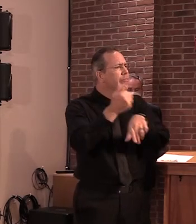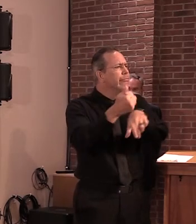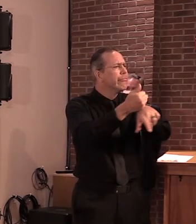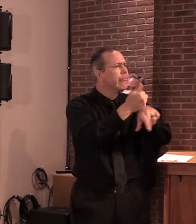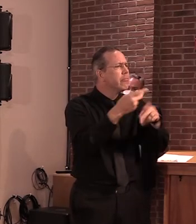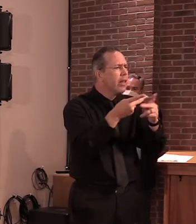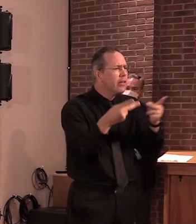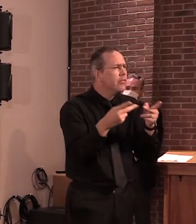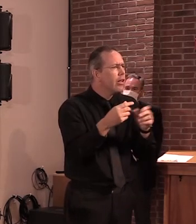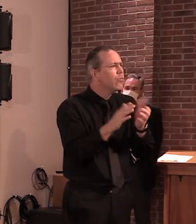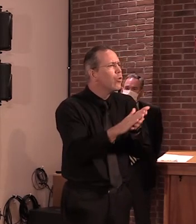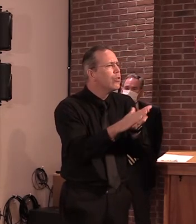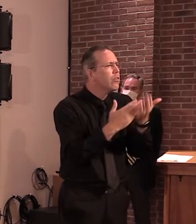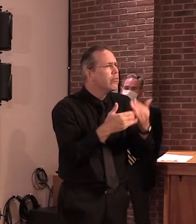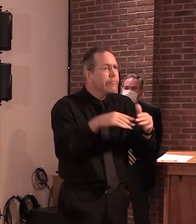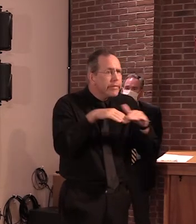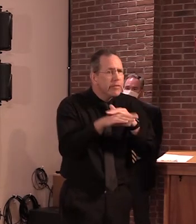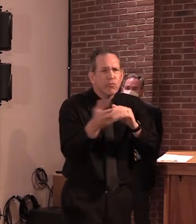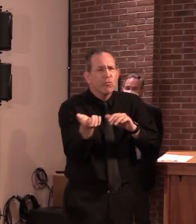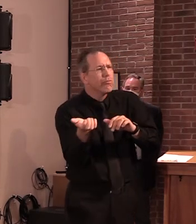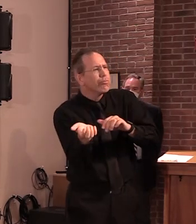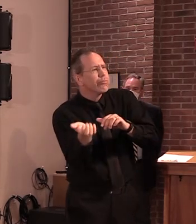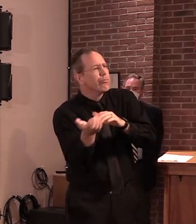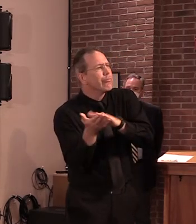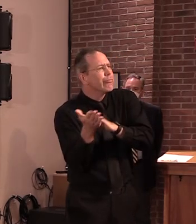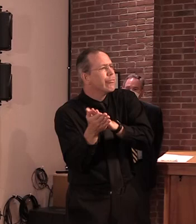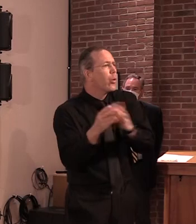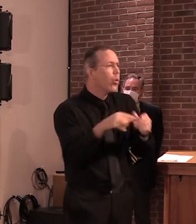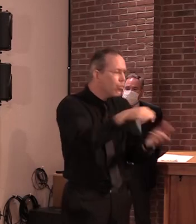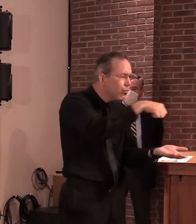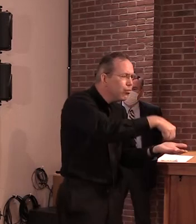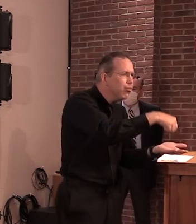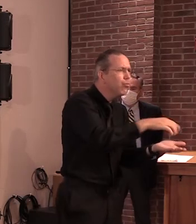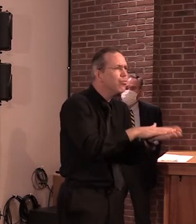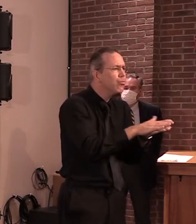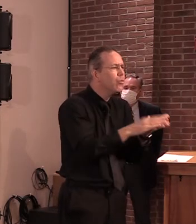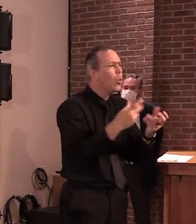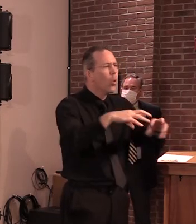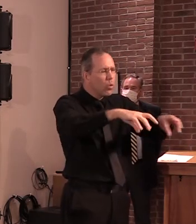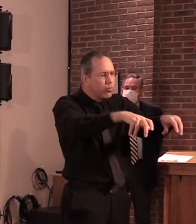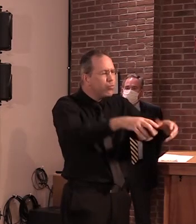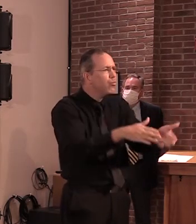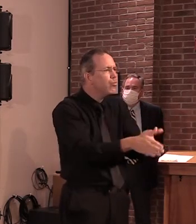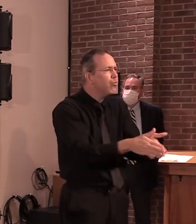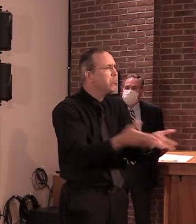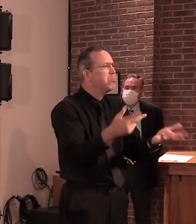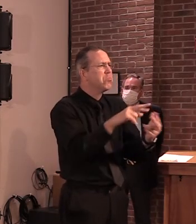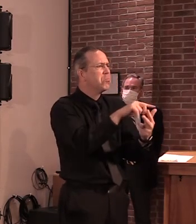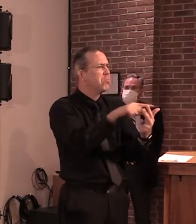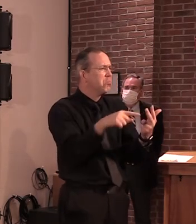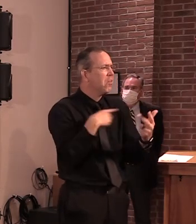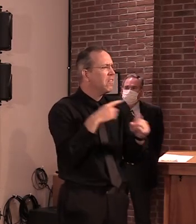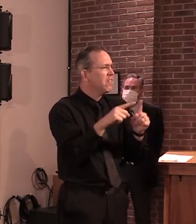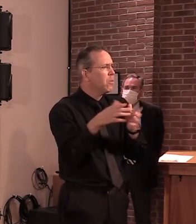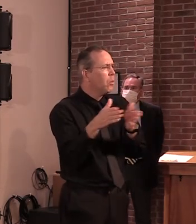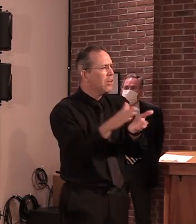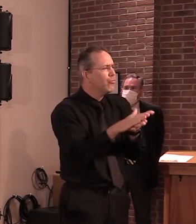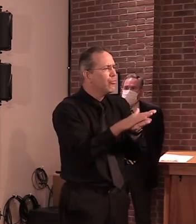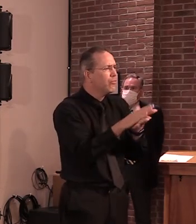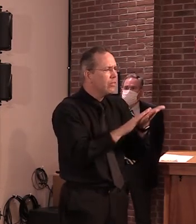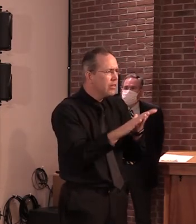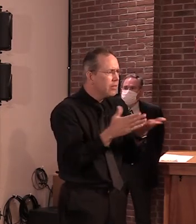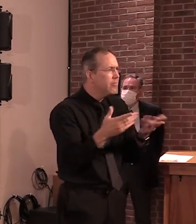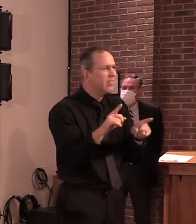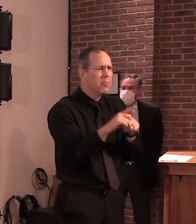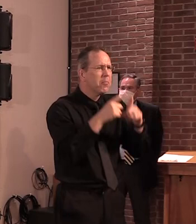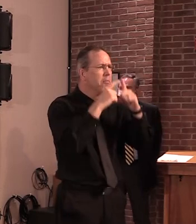be masking for the entire population within the school. And we've learned a lot. My colleague, Dr. Bell,